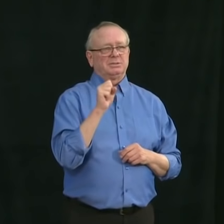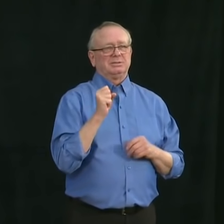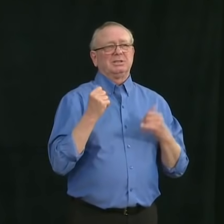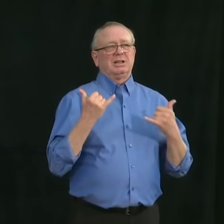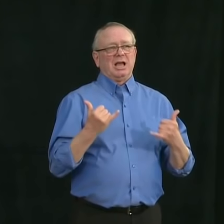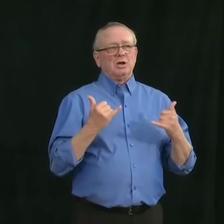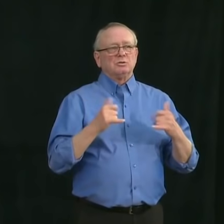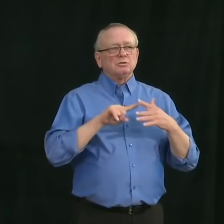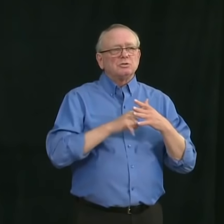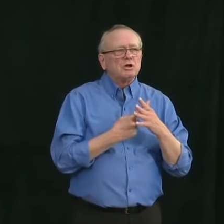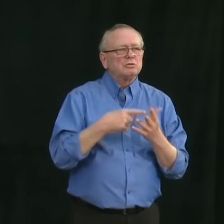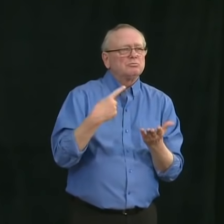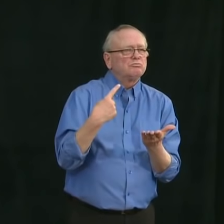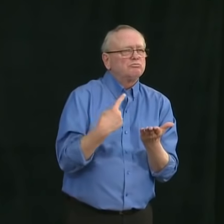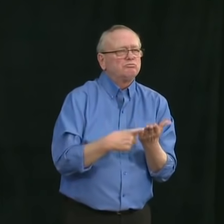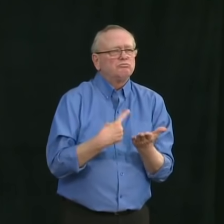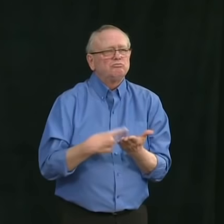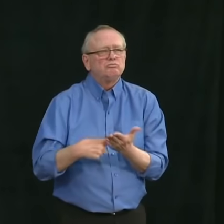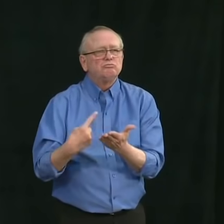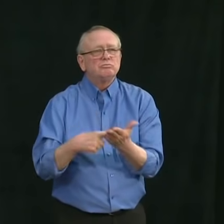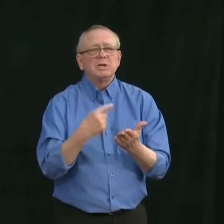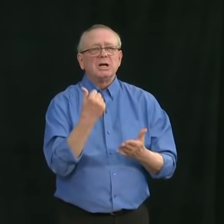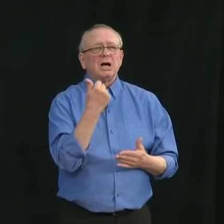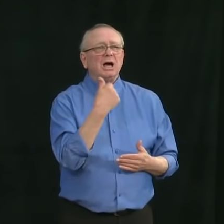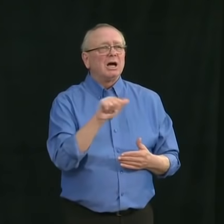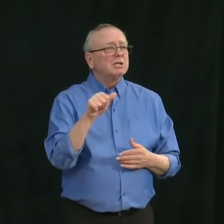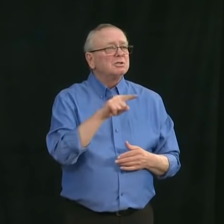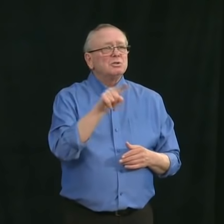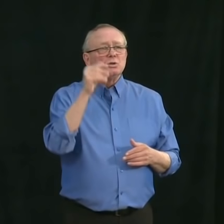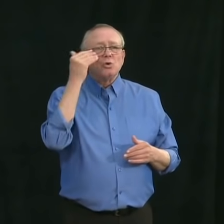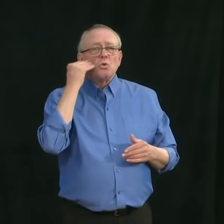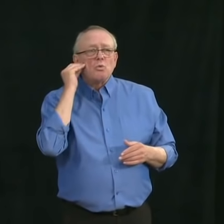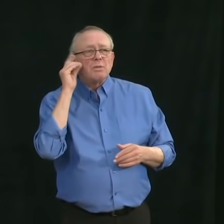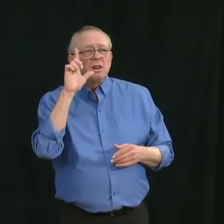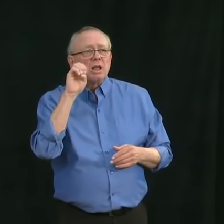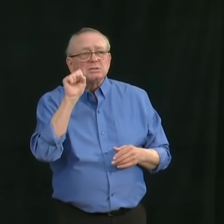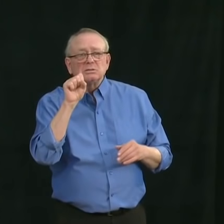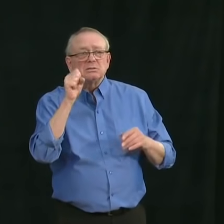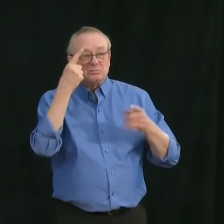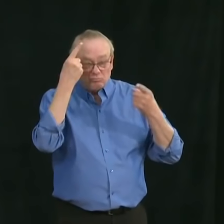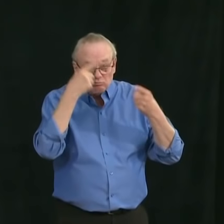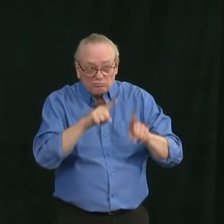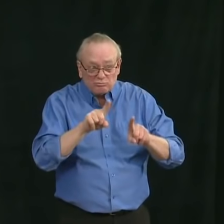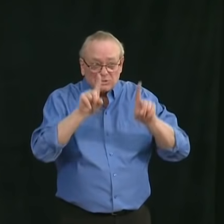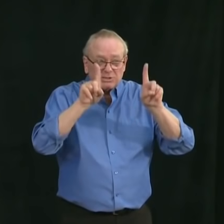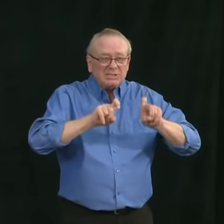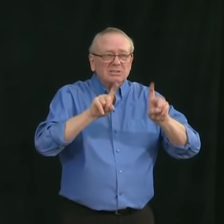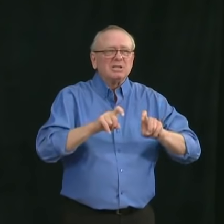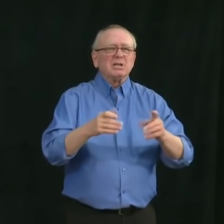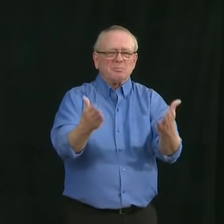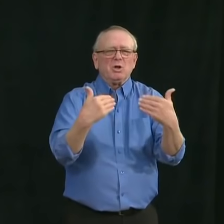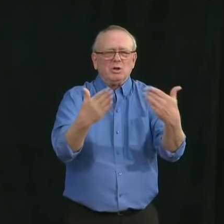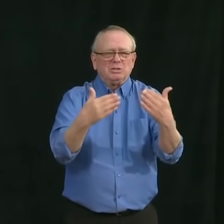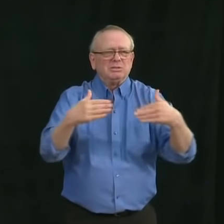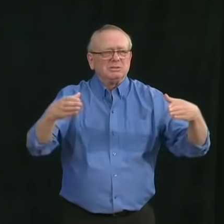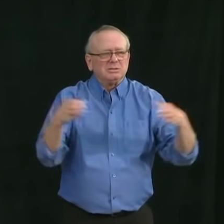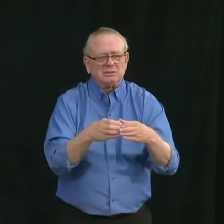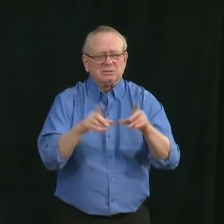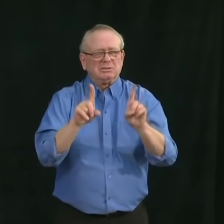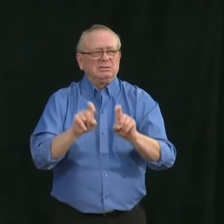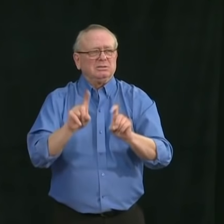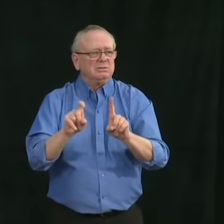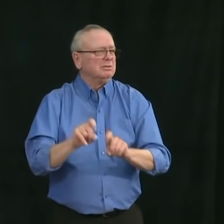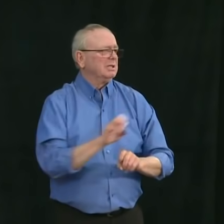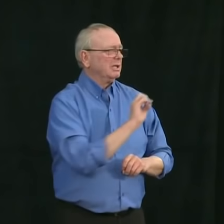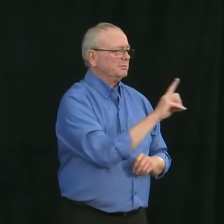for individuals who consent to this testing. This step is a precaution to help us identify cases as quickly as